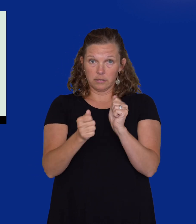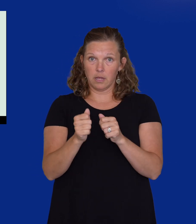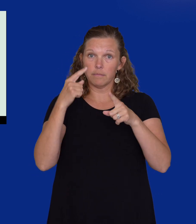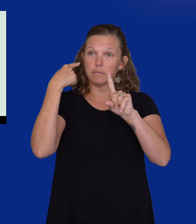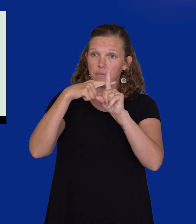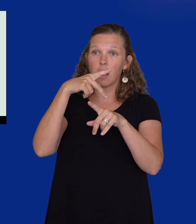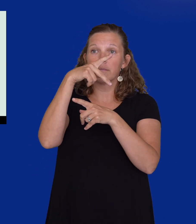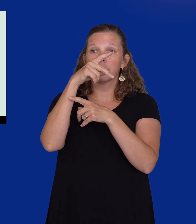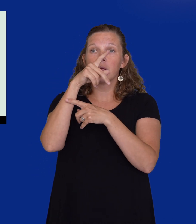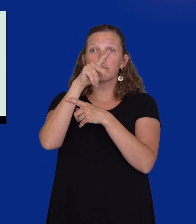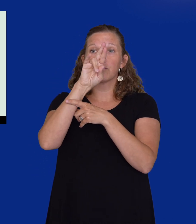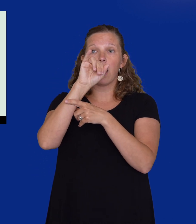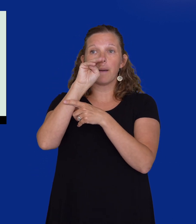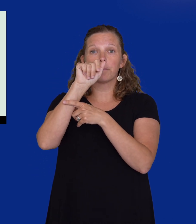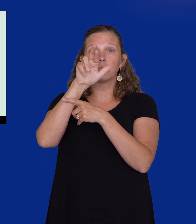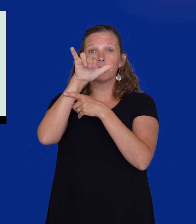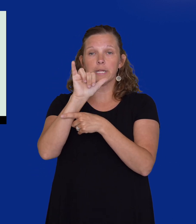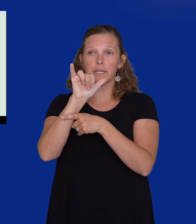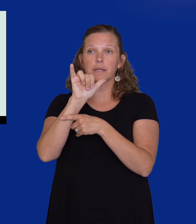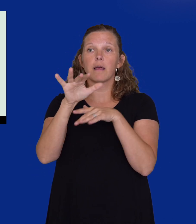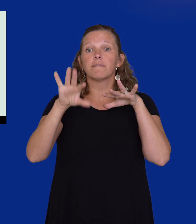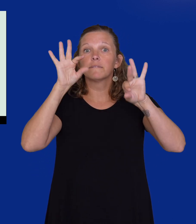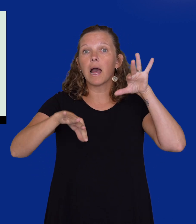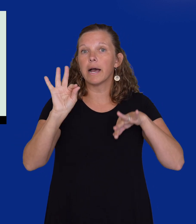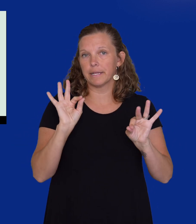These changes are considered primary findings.